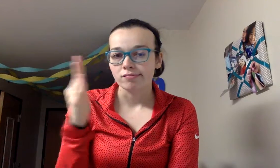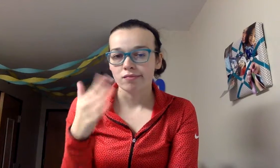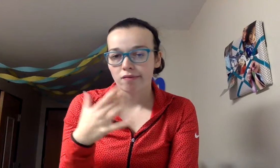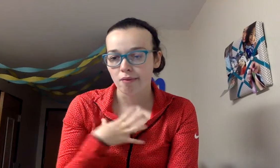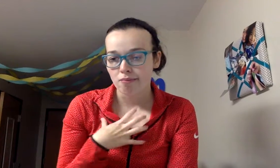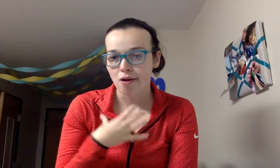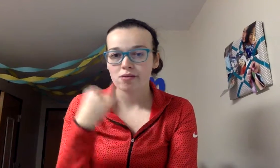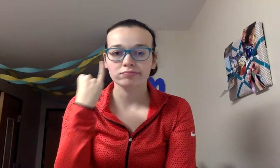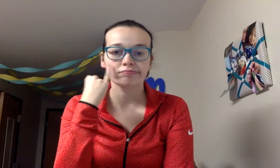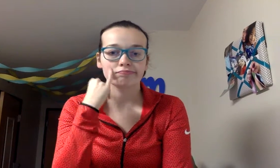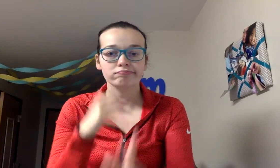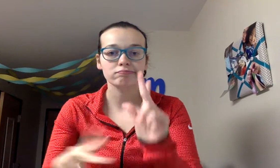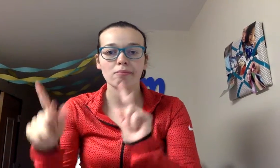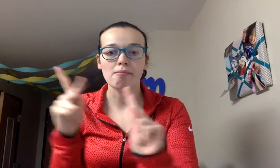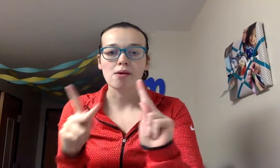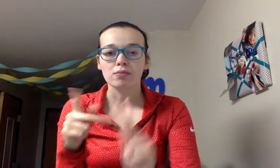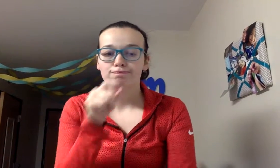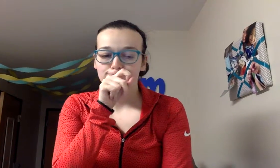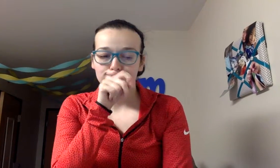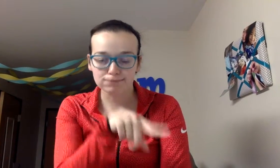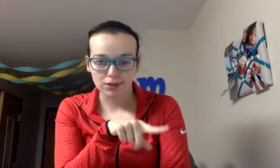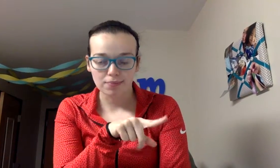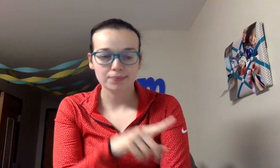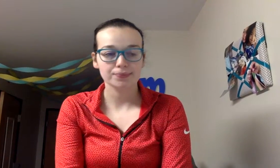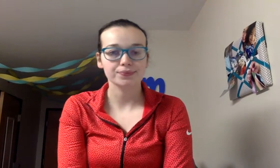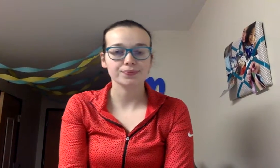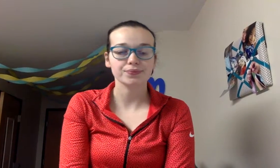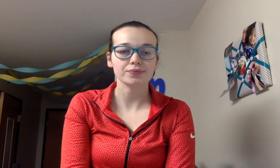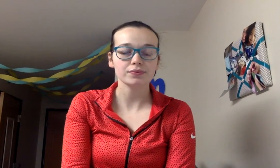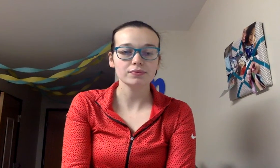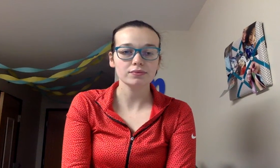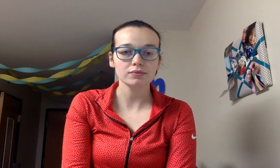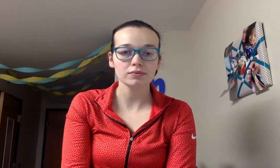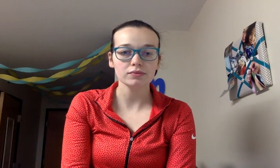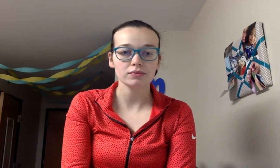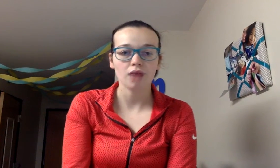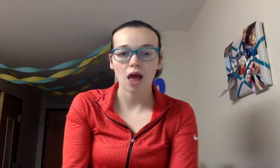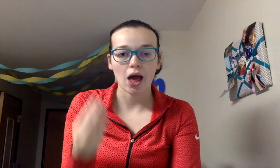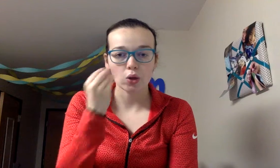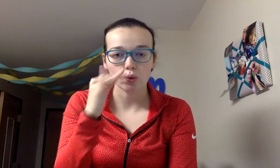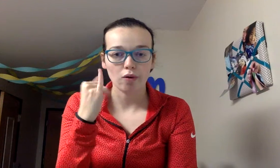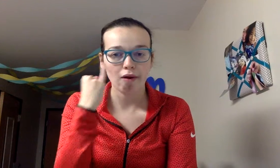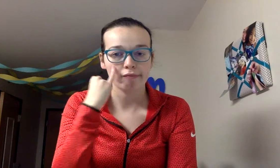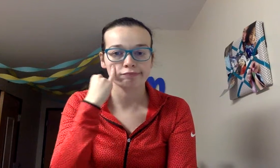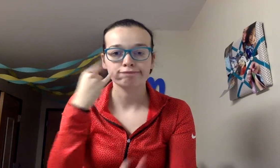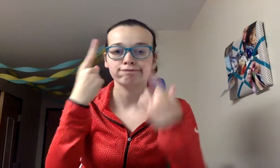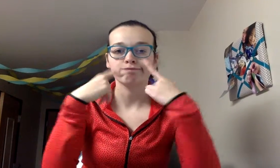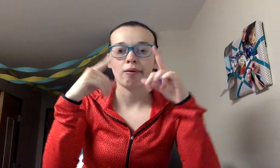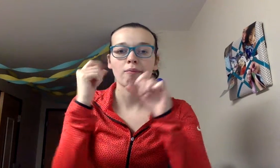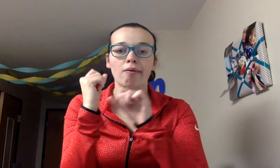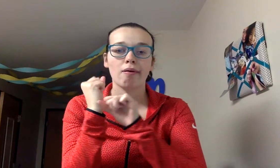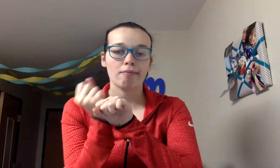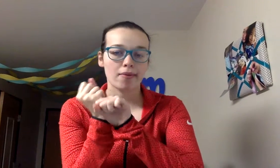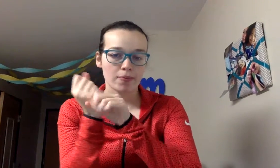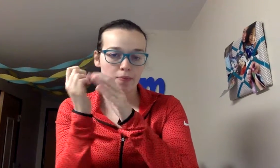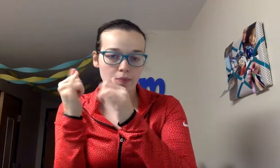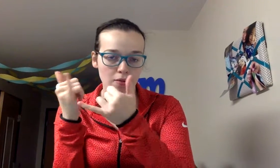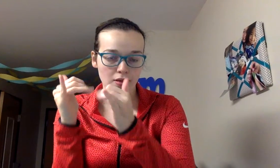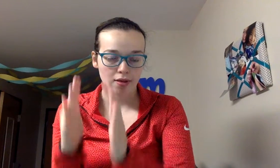Jackie Robinson or if you're a guy like me who's only got a couple of months to live. You can choose to take your finite time and energy and effort, and you can spend